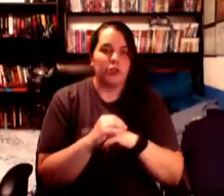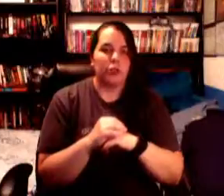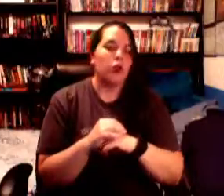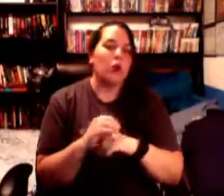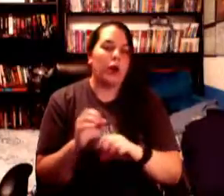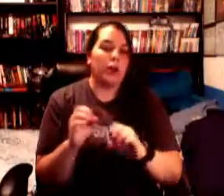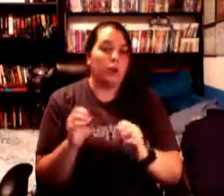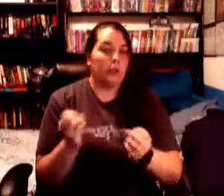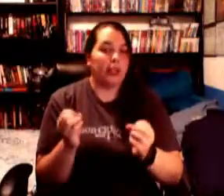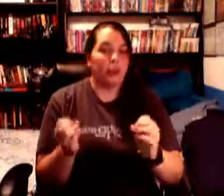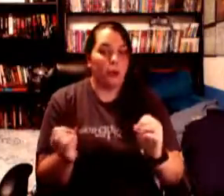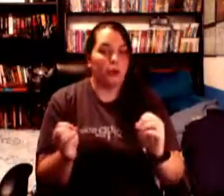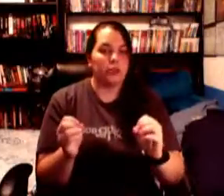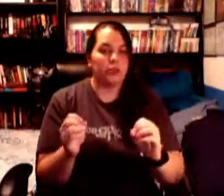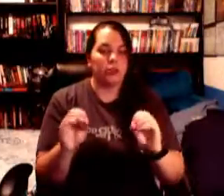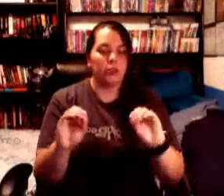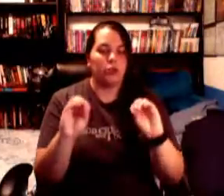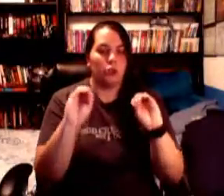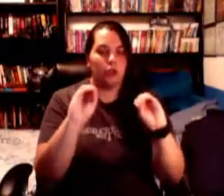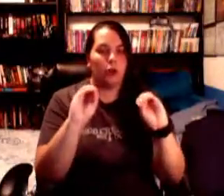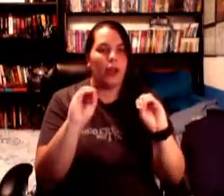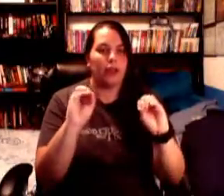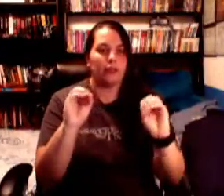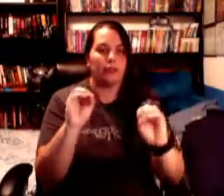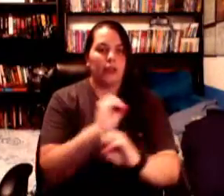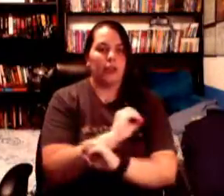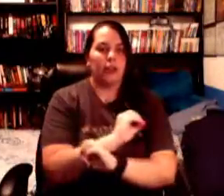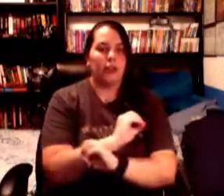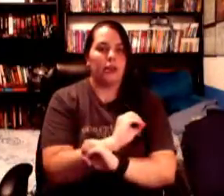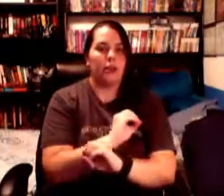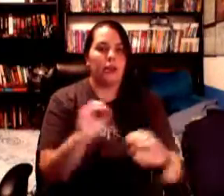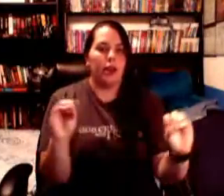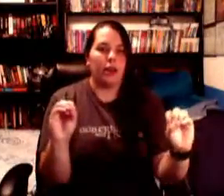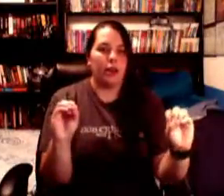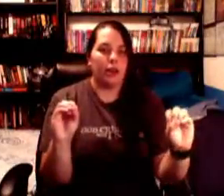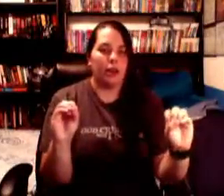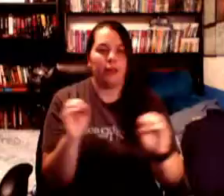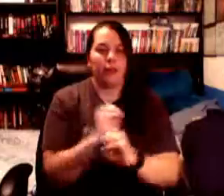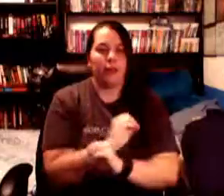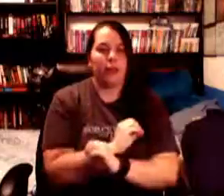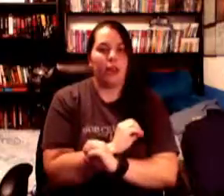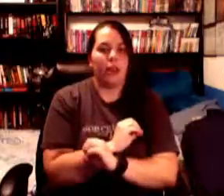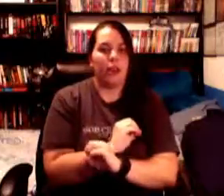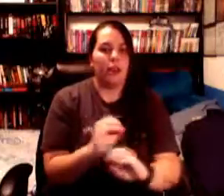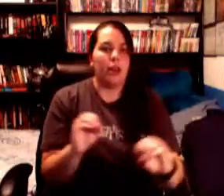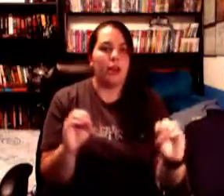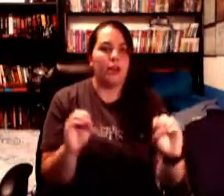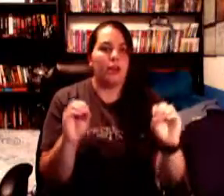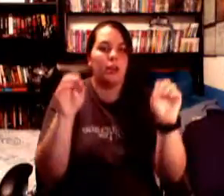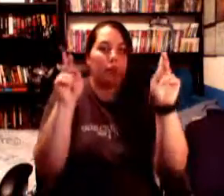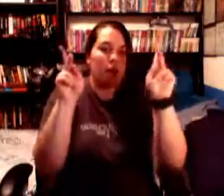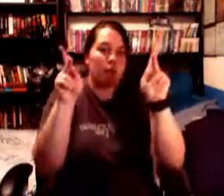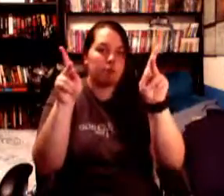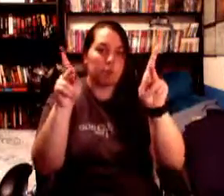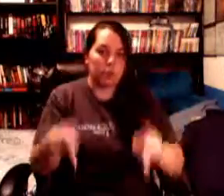So no one is like no person. So 0 hands, none. None